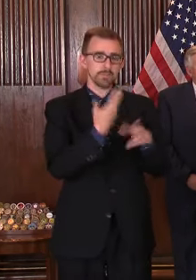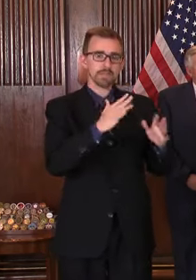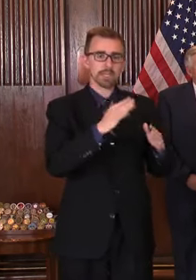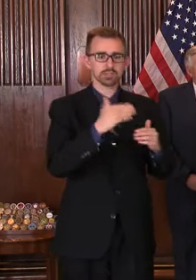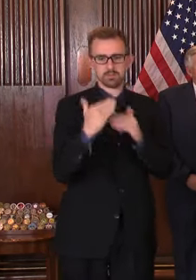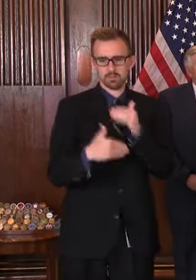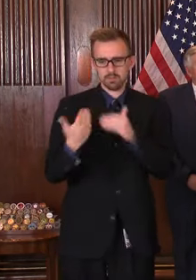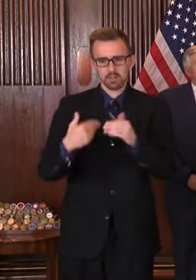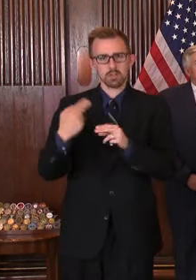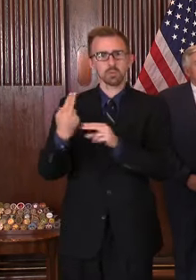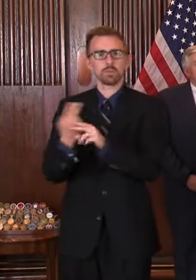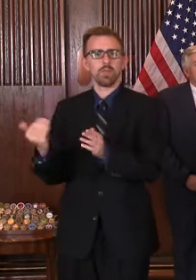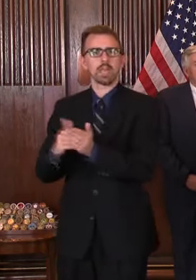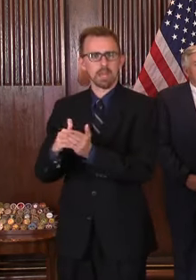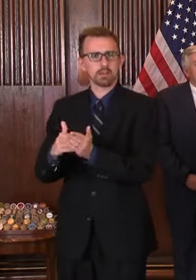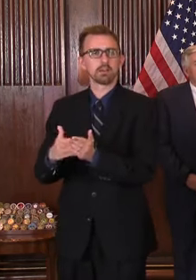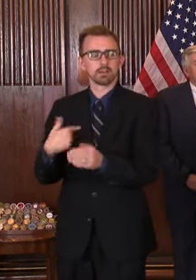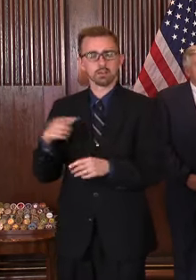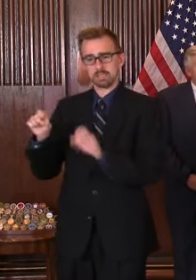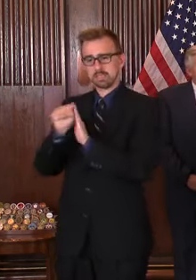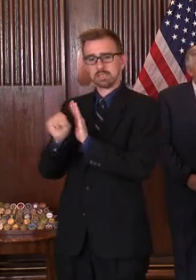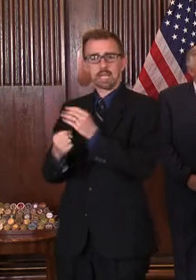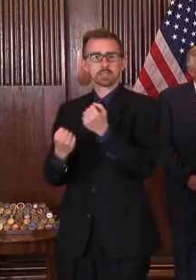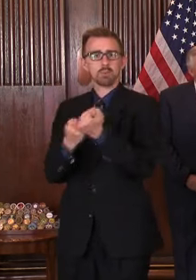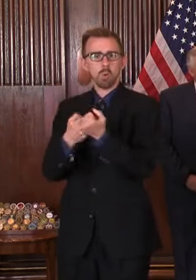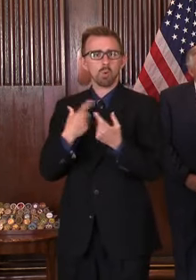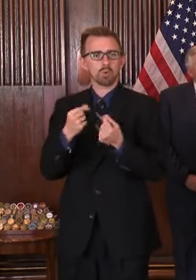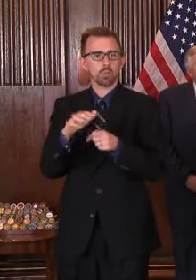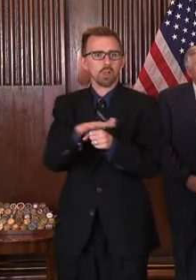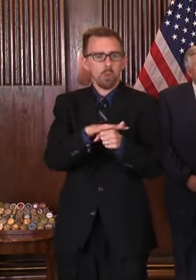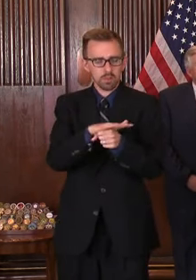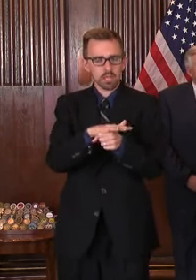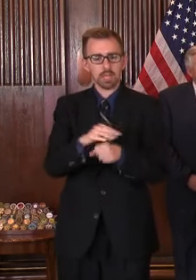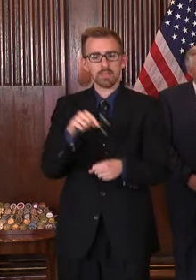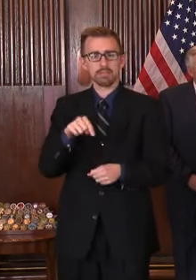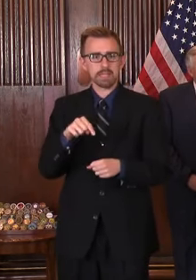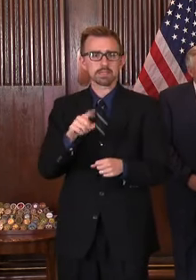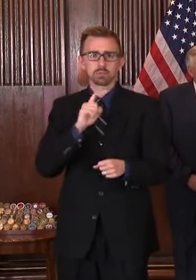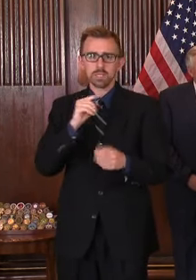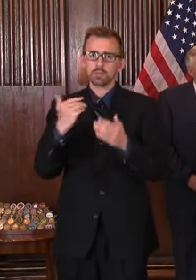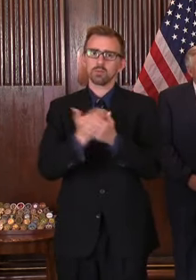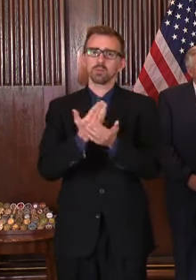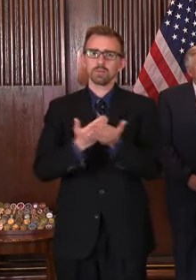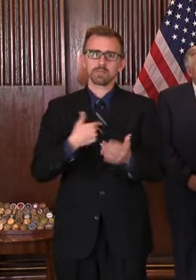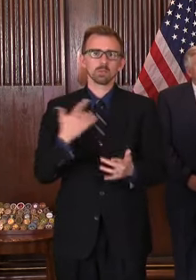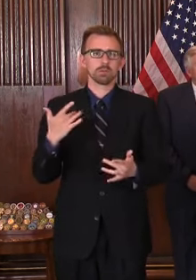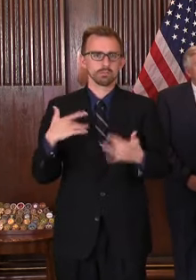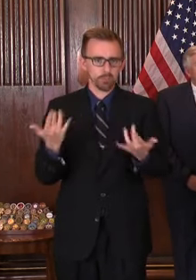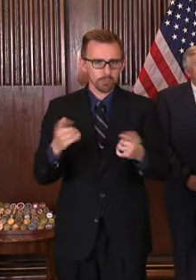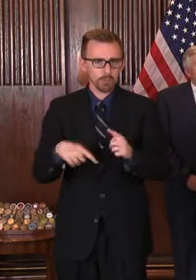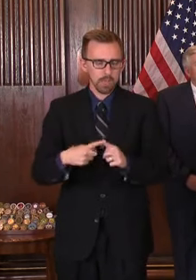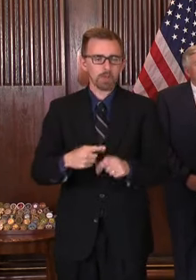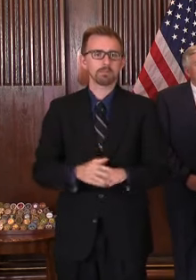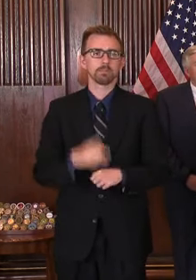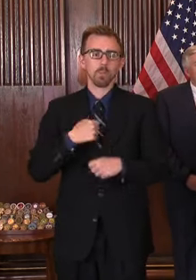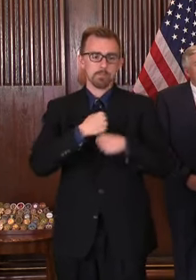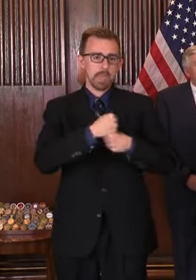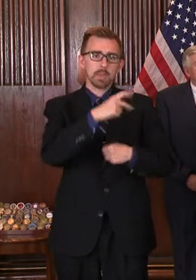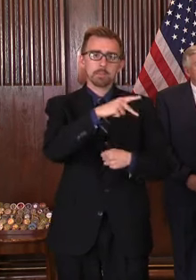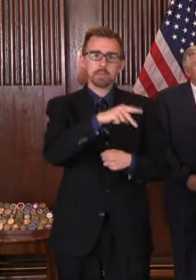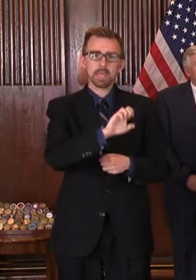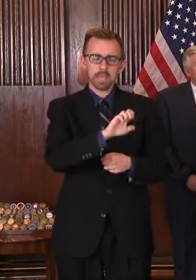would do. We have support from the state. We're doing it locally. These were exciting new things that we're doing. We're making PPE. I think a